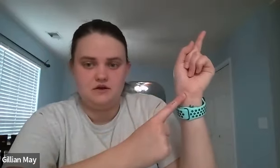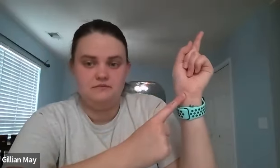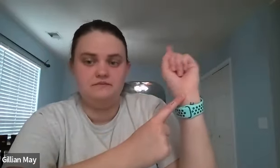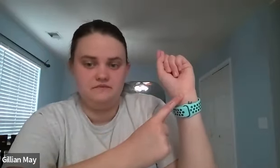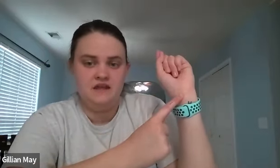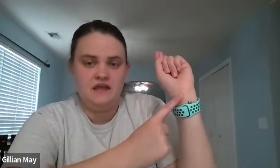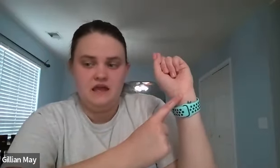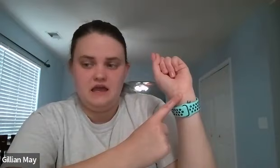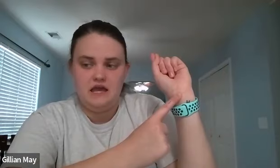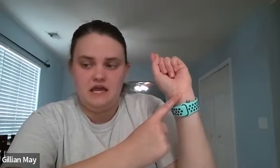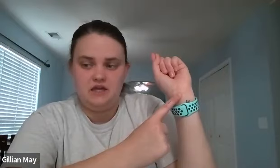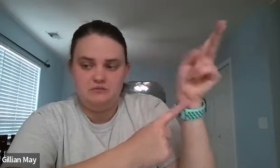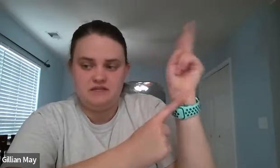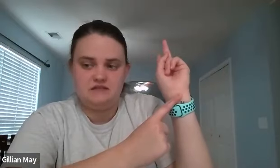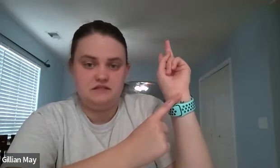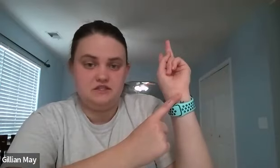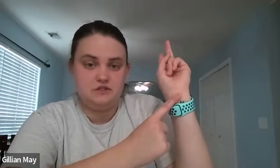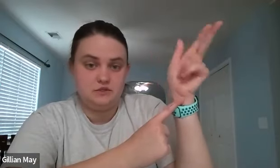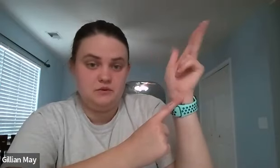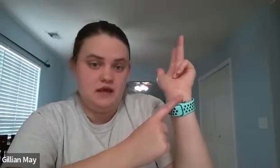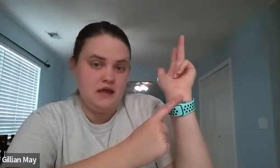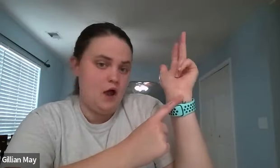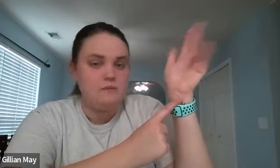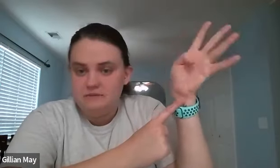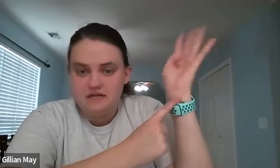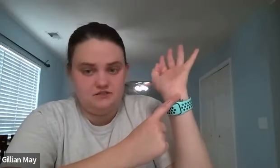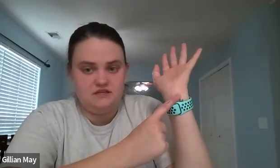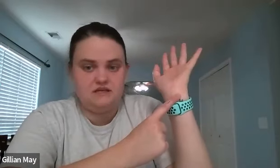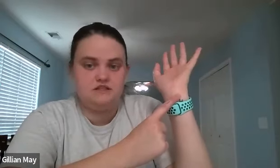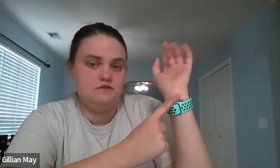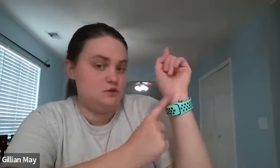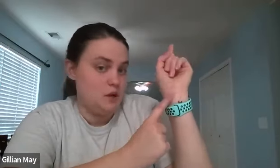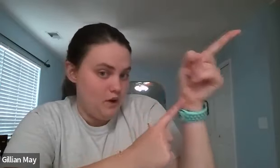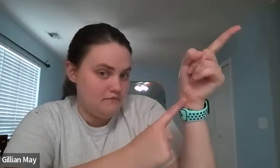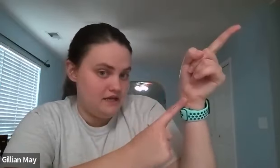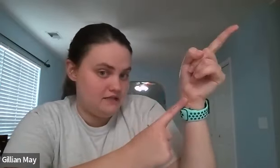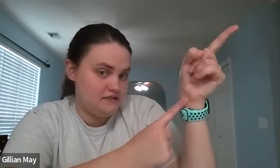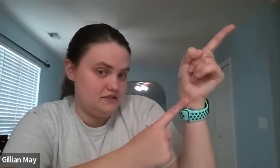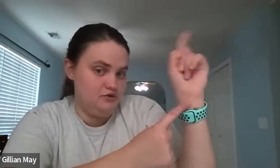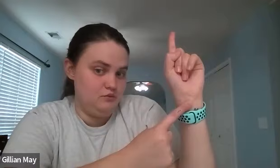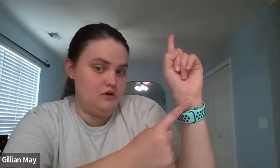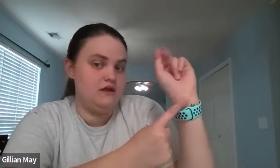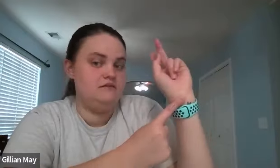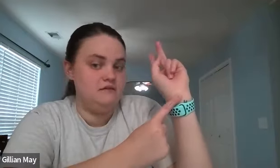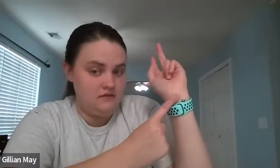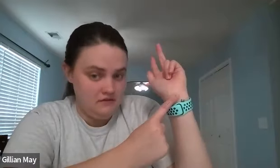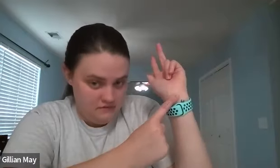So, and you basically do how many minutes you're saying. So if you're doing 1 minute, you do 1,